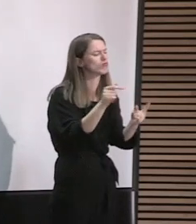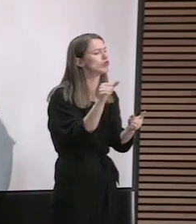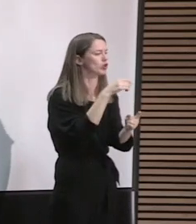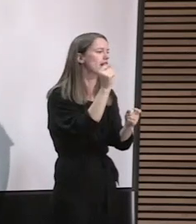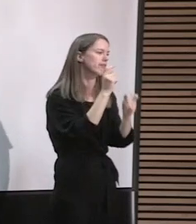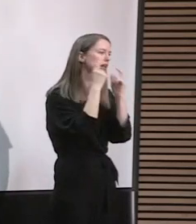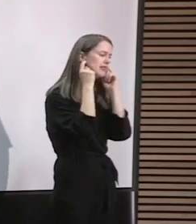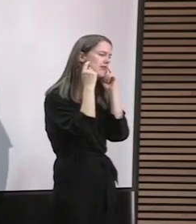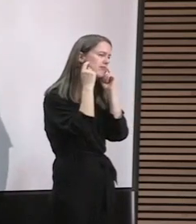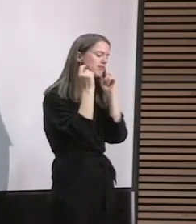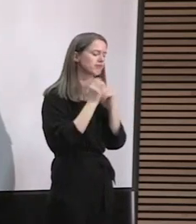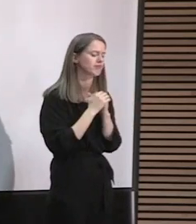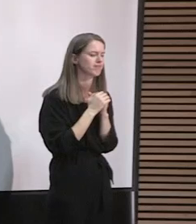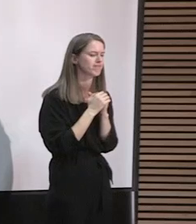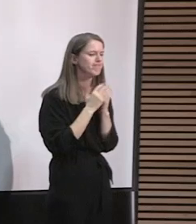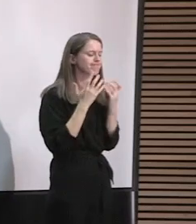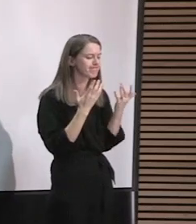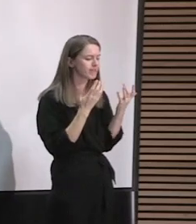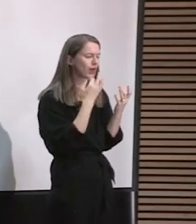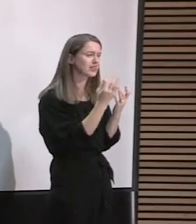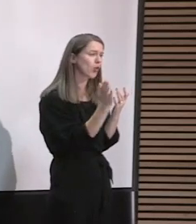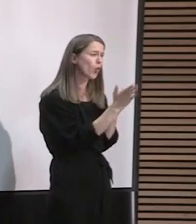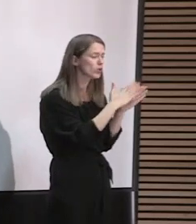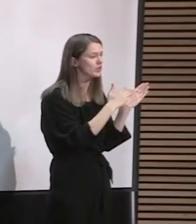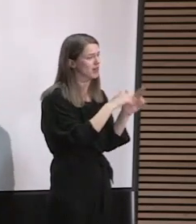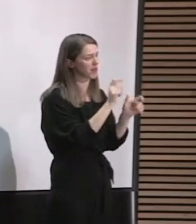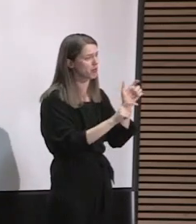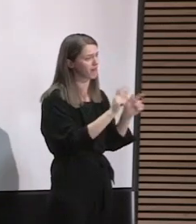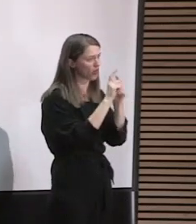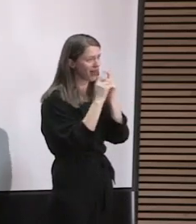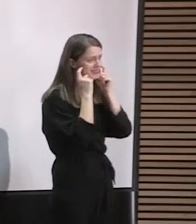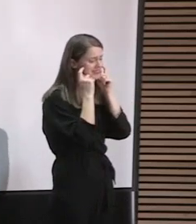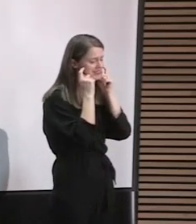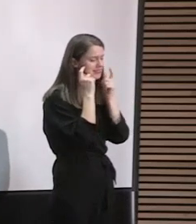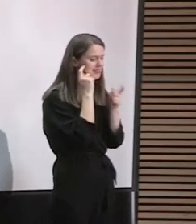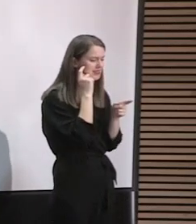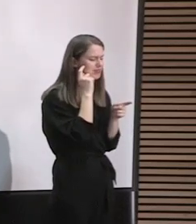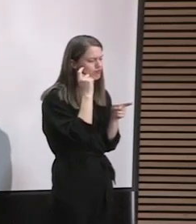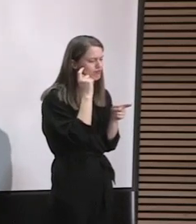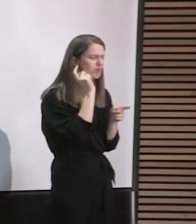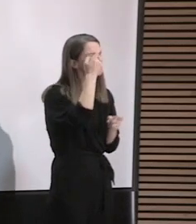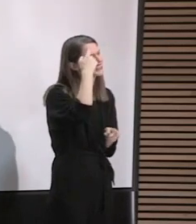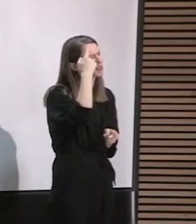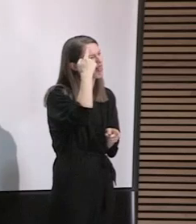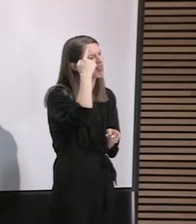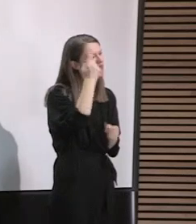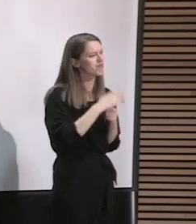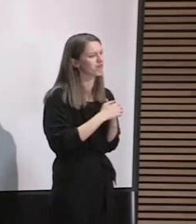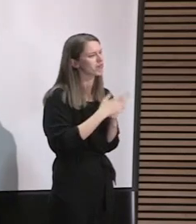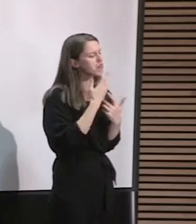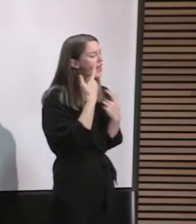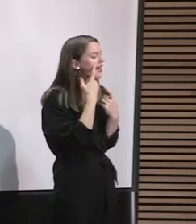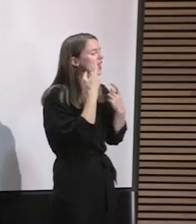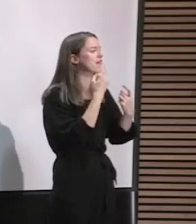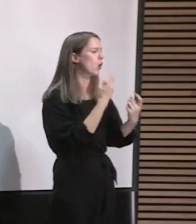mask. We're asking all New Zealanders, when it comes to mask use, to be sensible, to take a